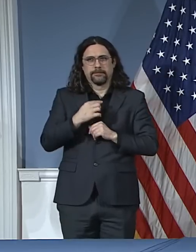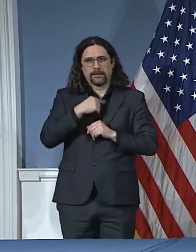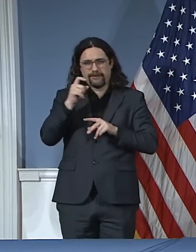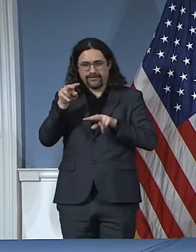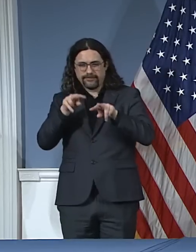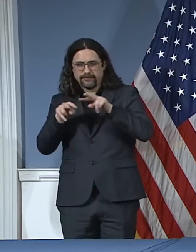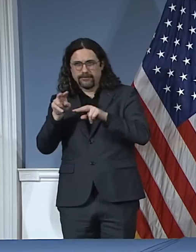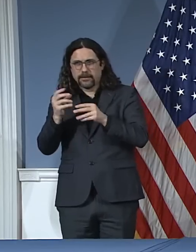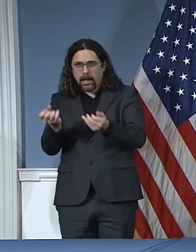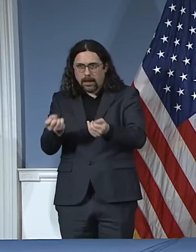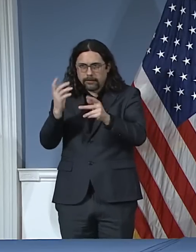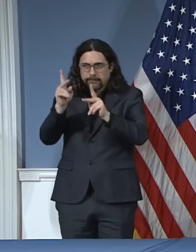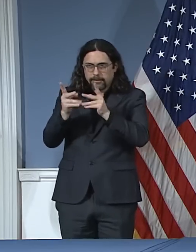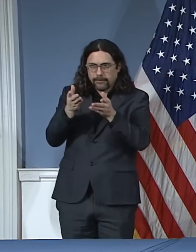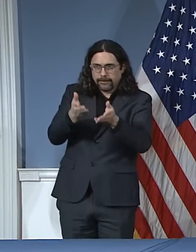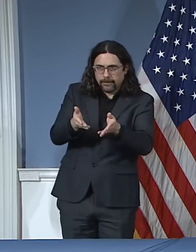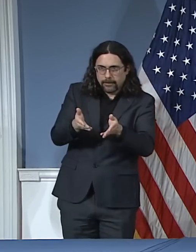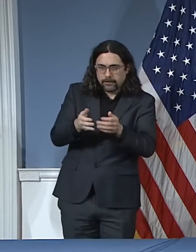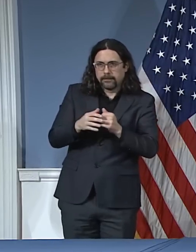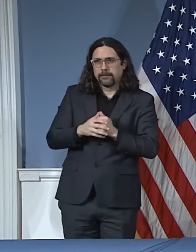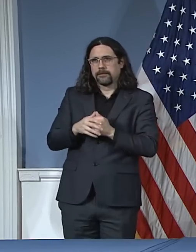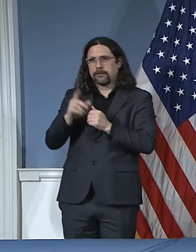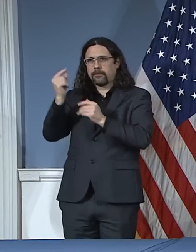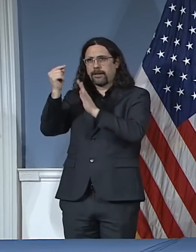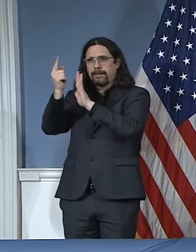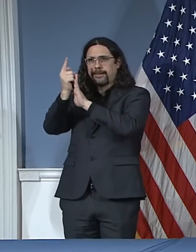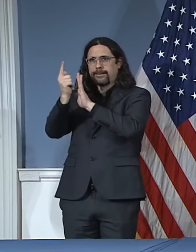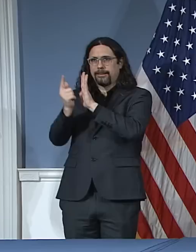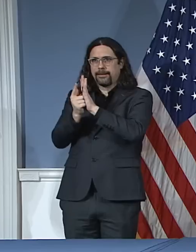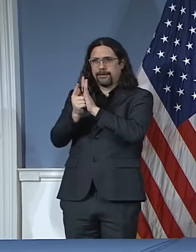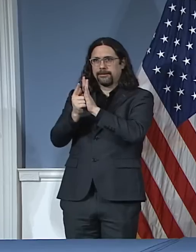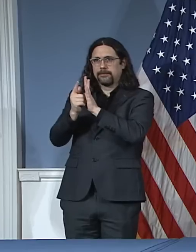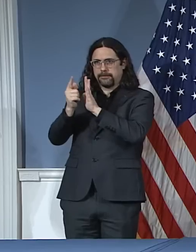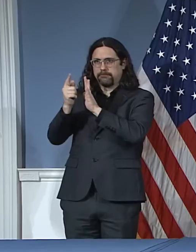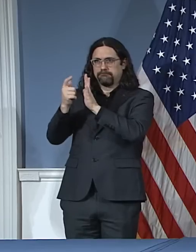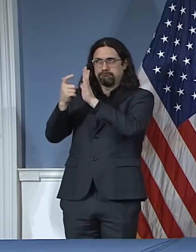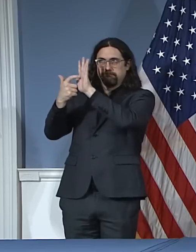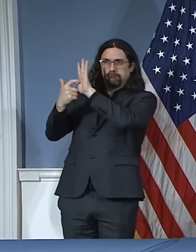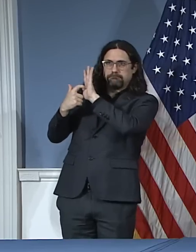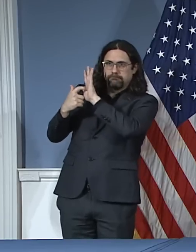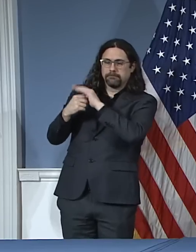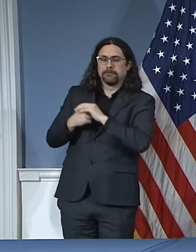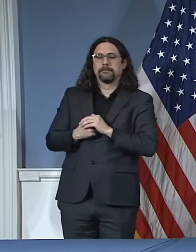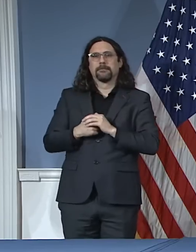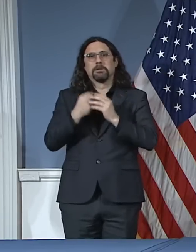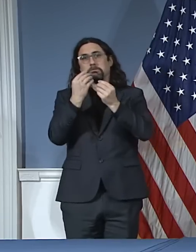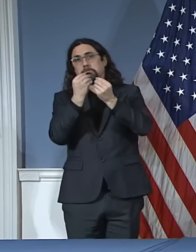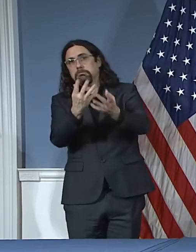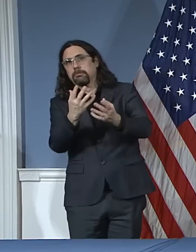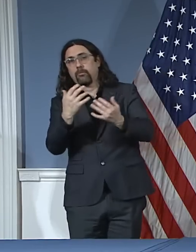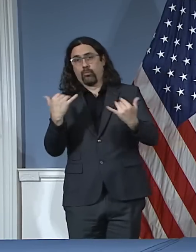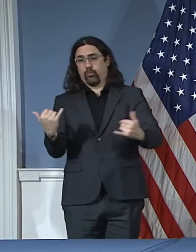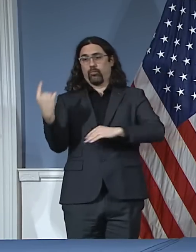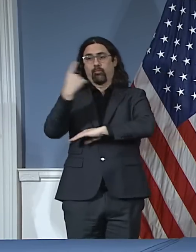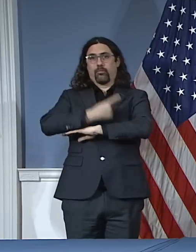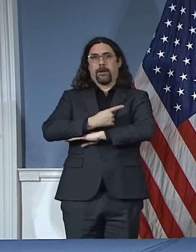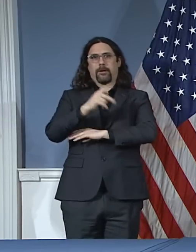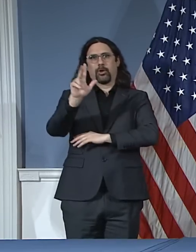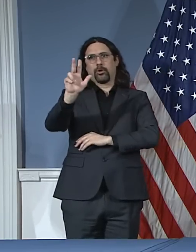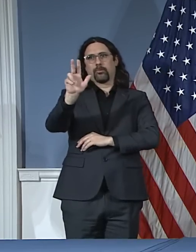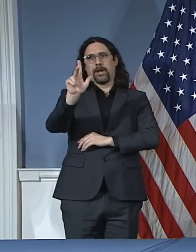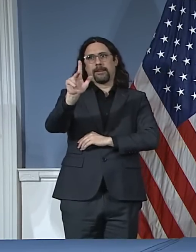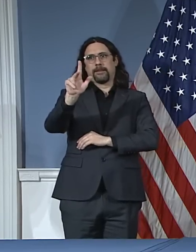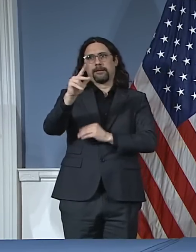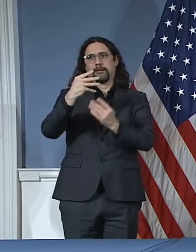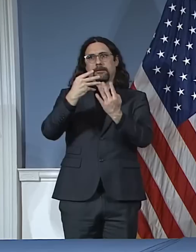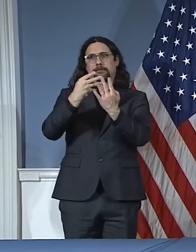23 inmates are being released today from our jail system. Those individuals are over 50 years old